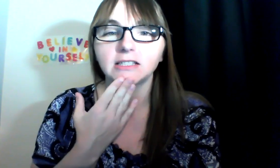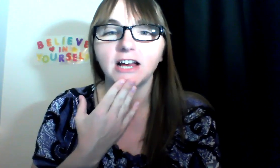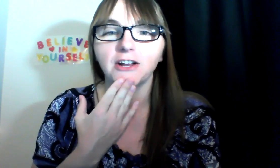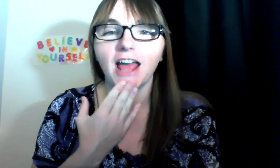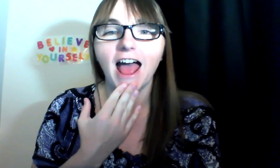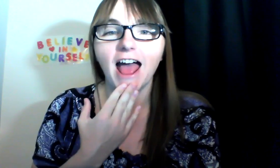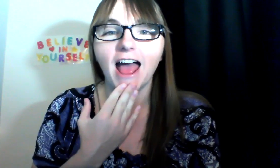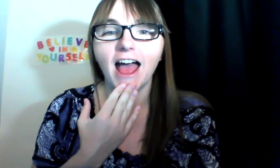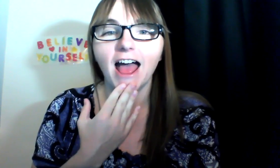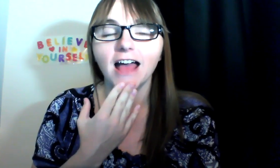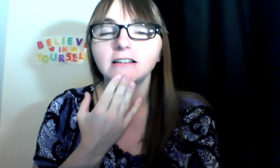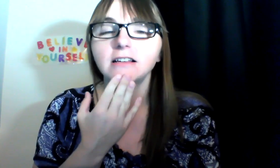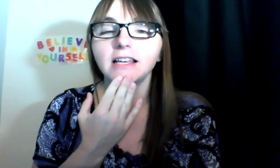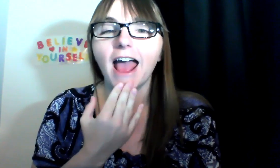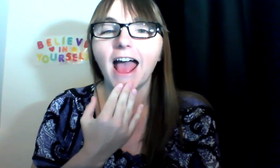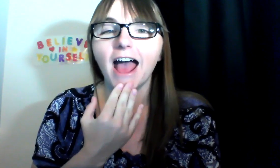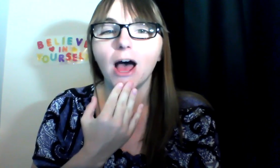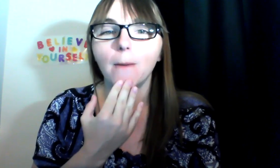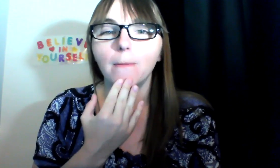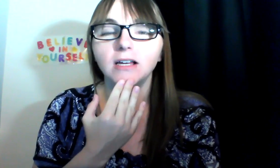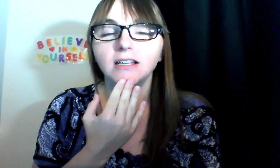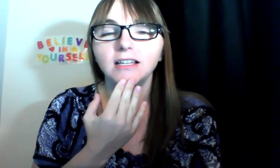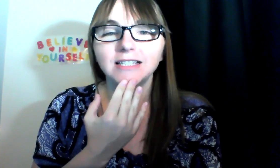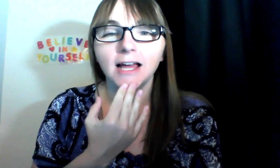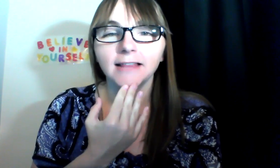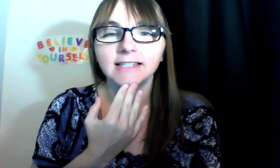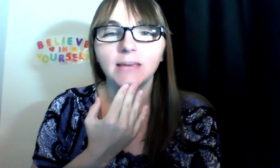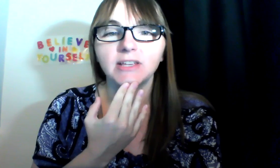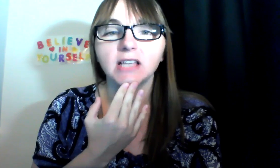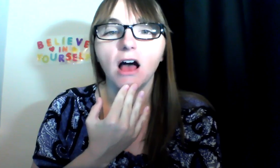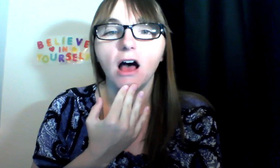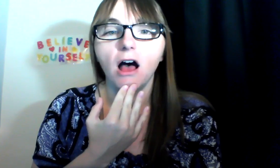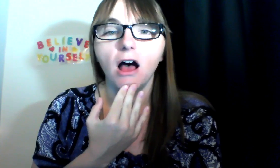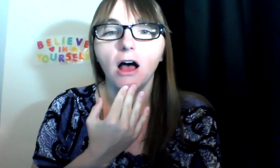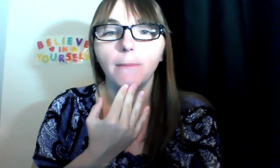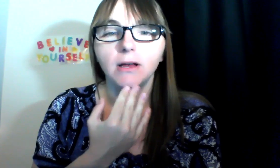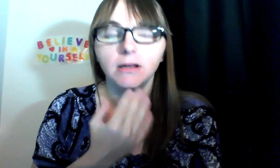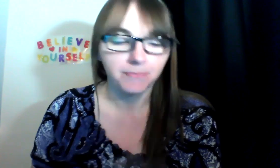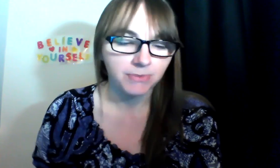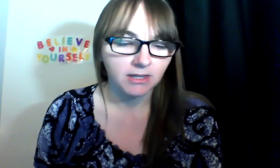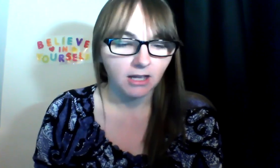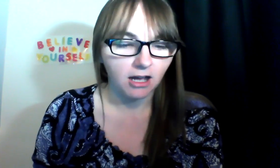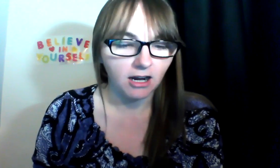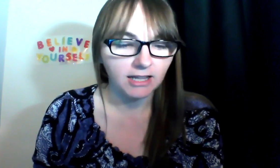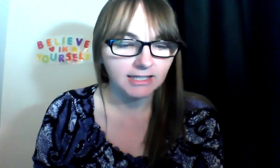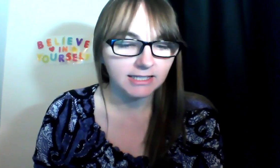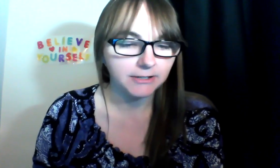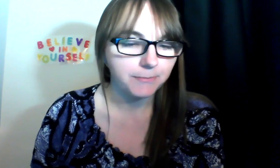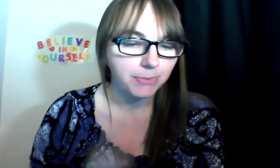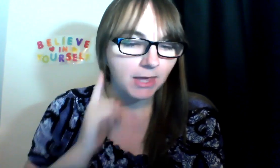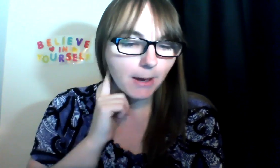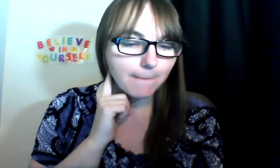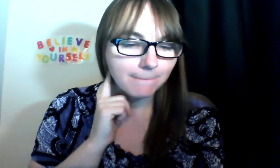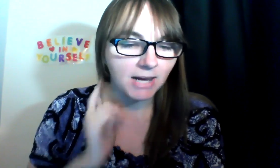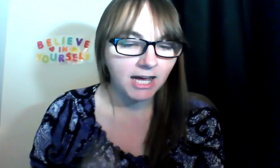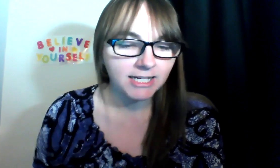sound, ah-cab. Not the same as uh-b. All right, listen. Mud,